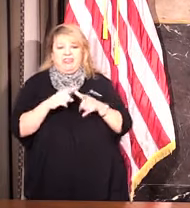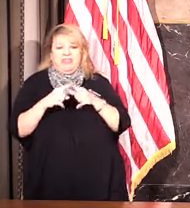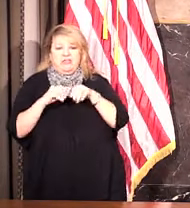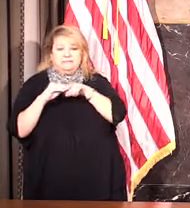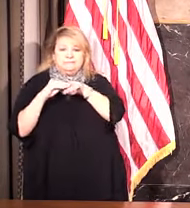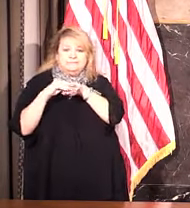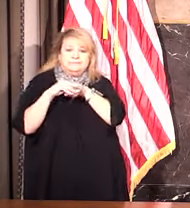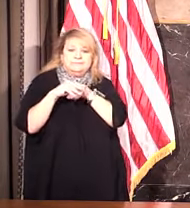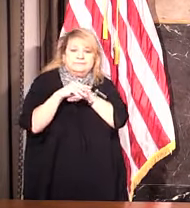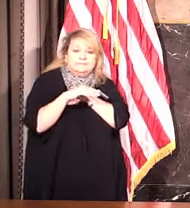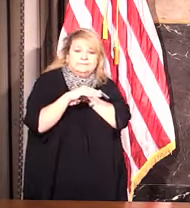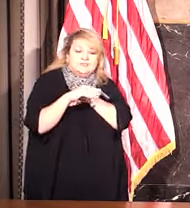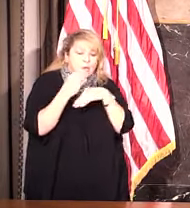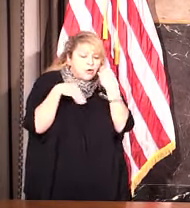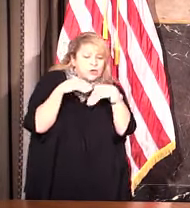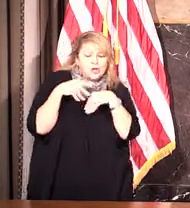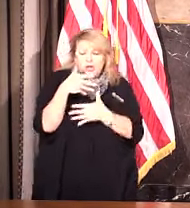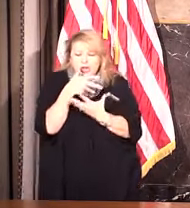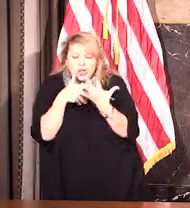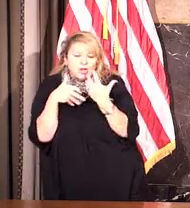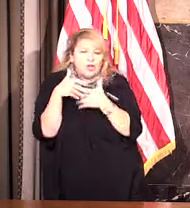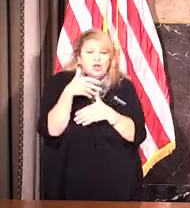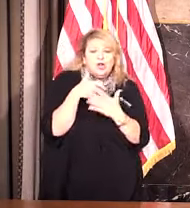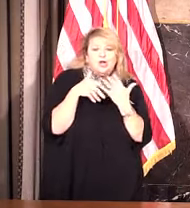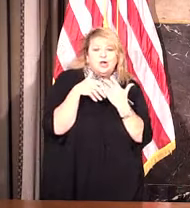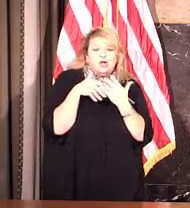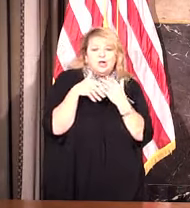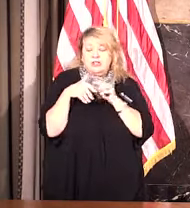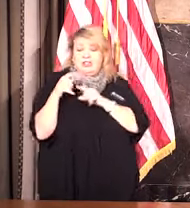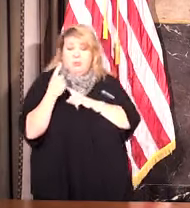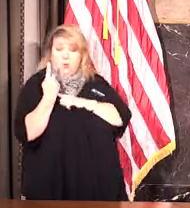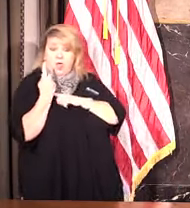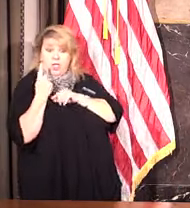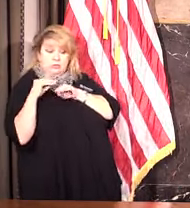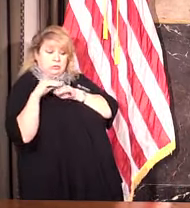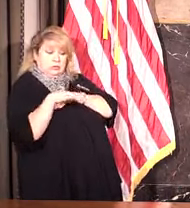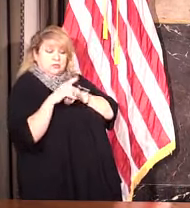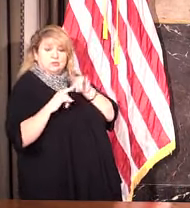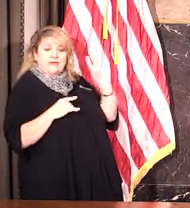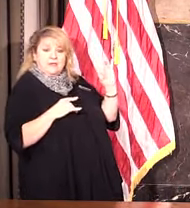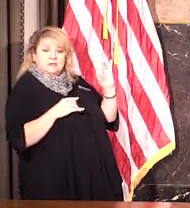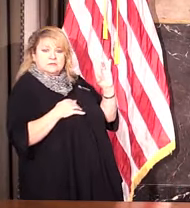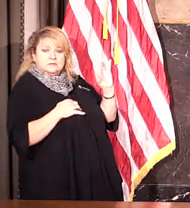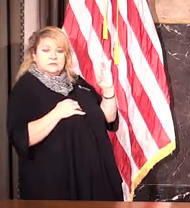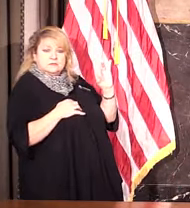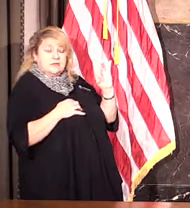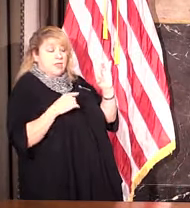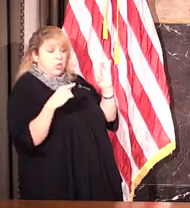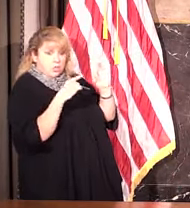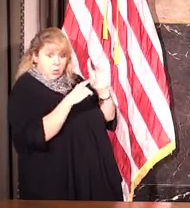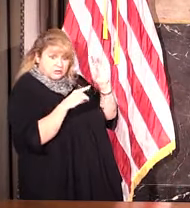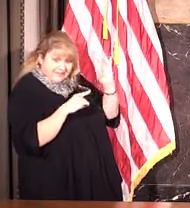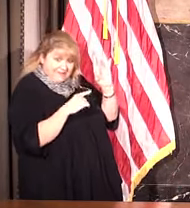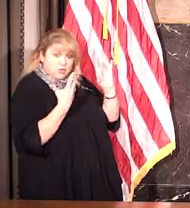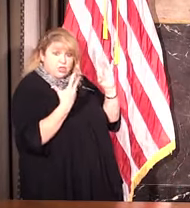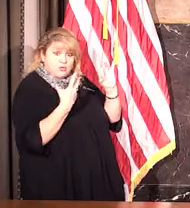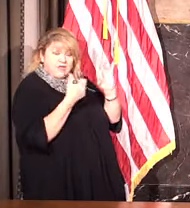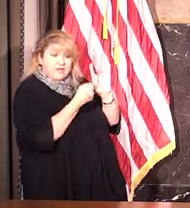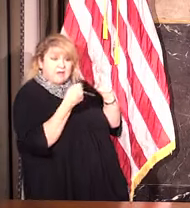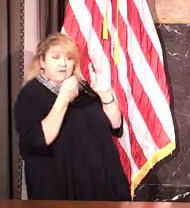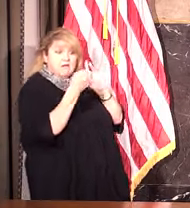So the dinner led to 8 more family members getting COVID, 3 of whom had to be hospitalized, and 1